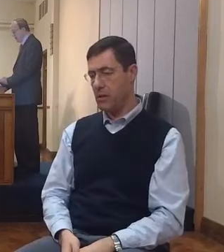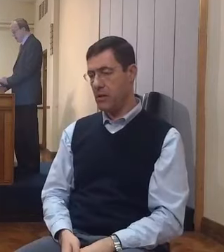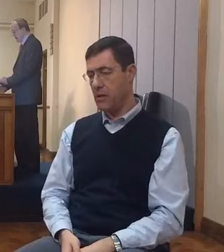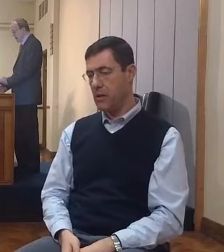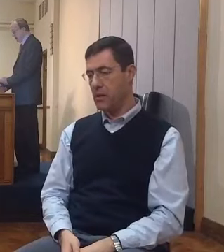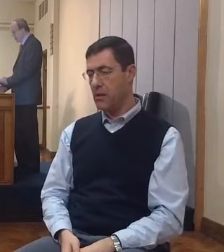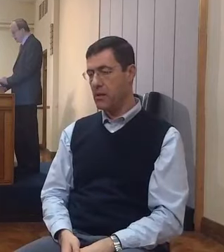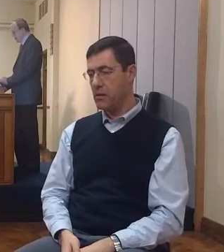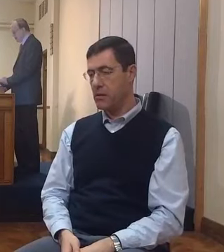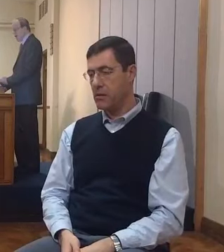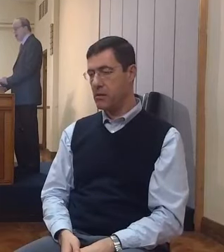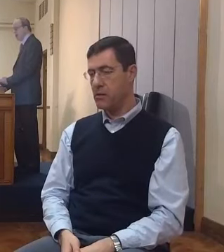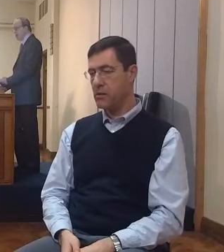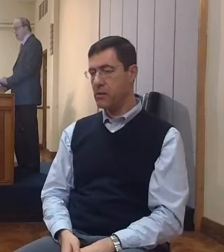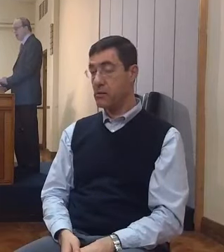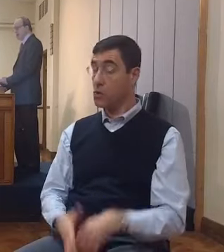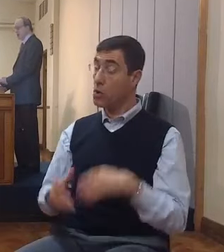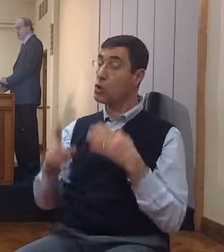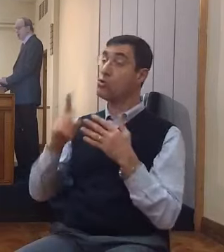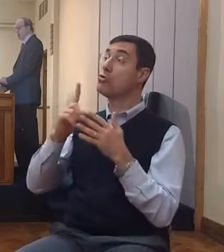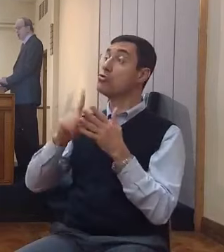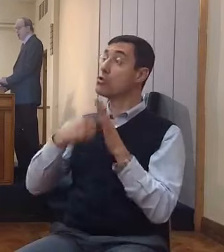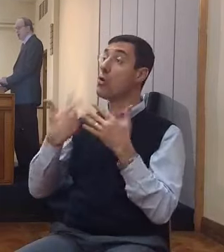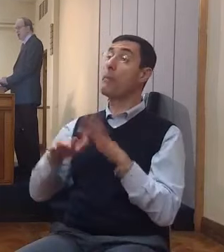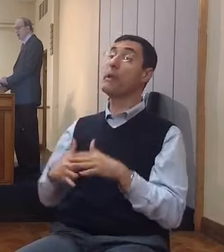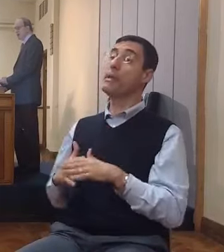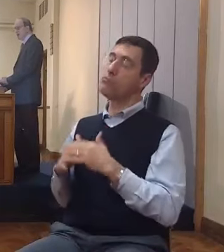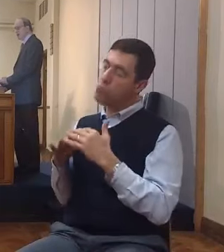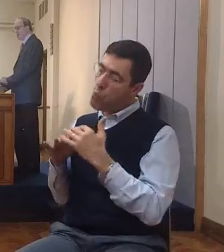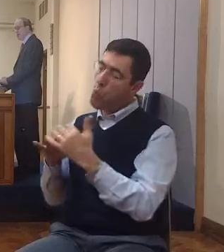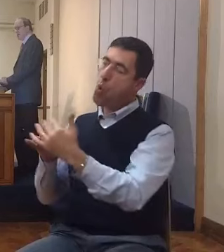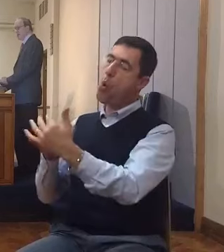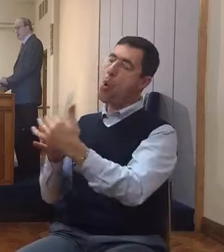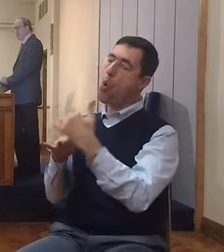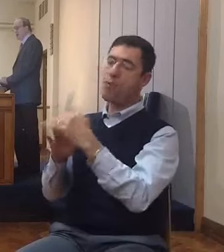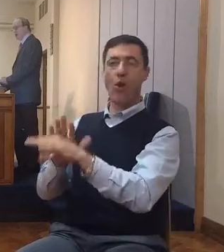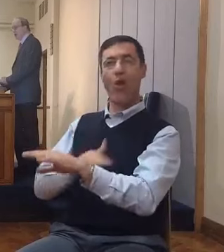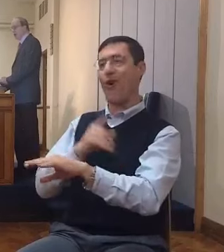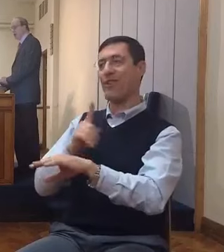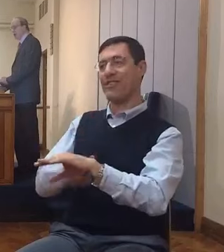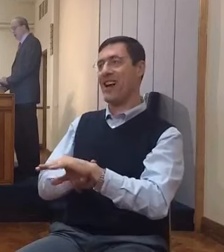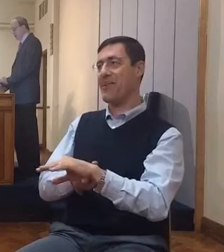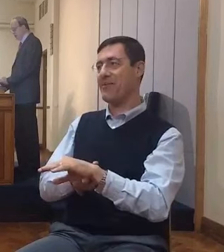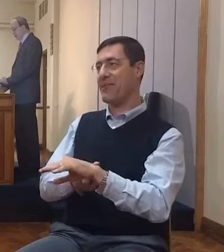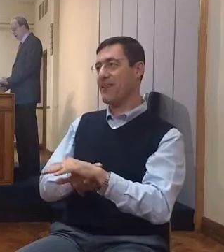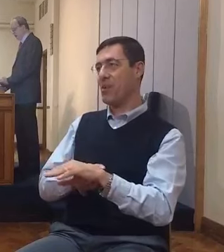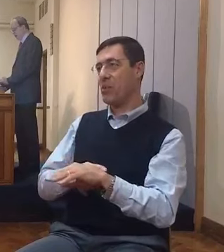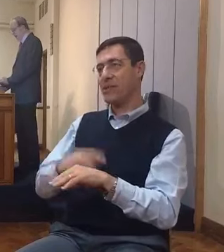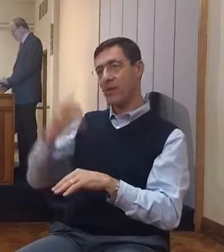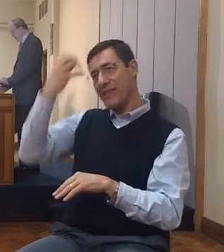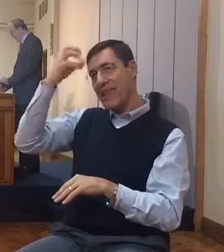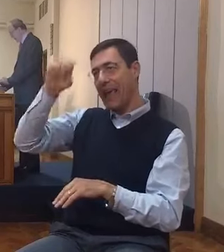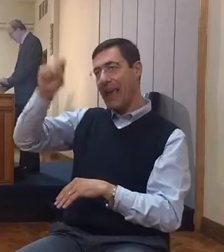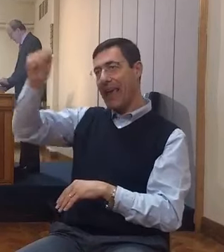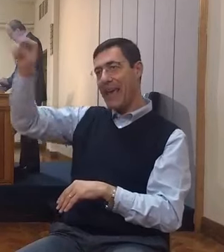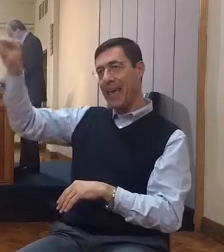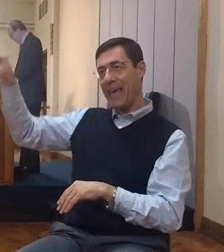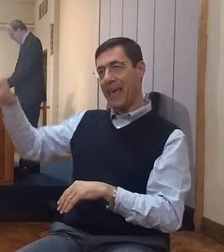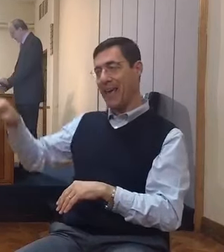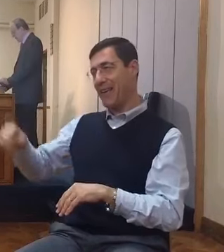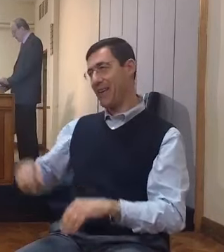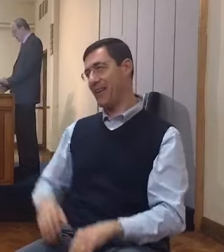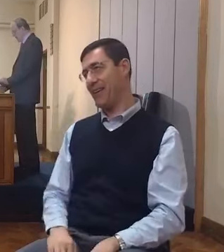war a long time with all those kings. That's your big clue how long chapter